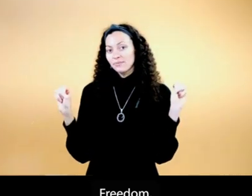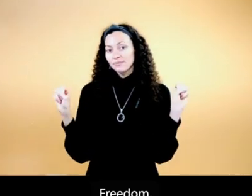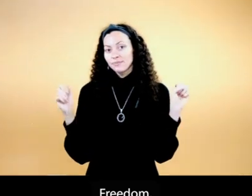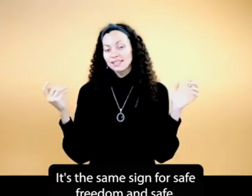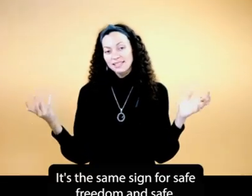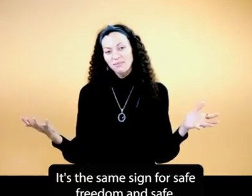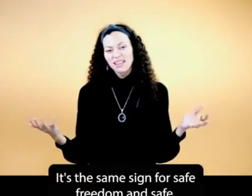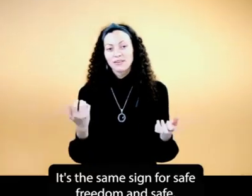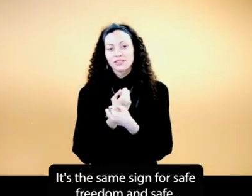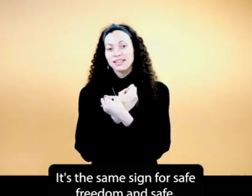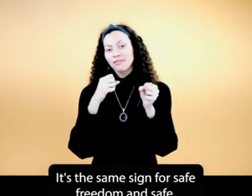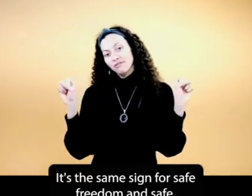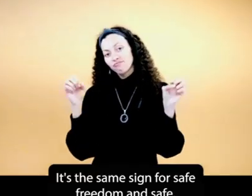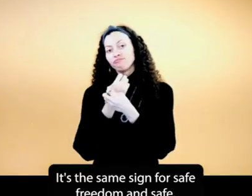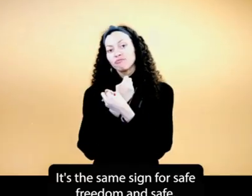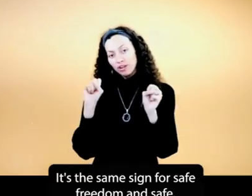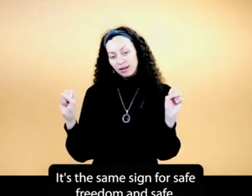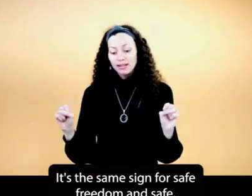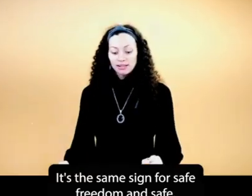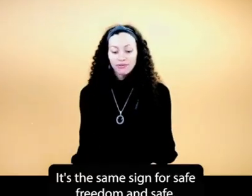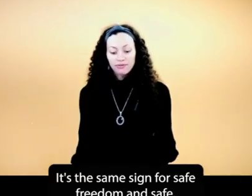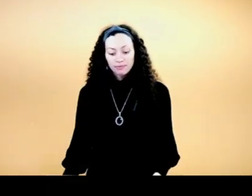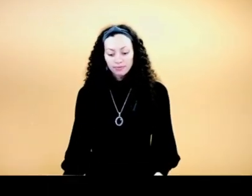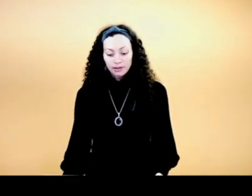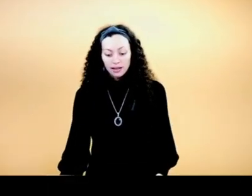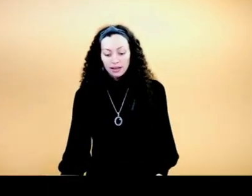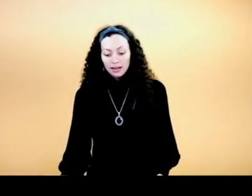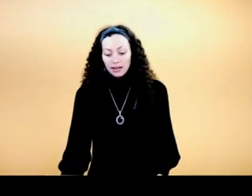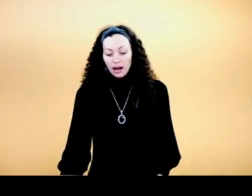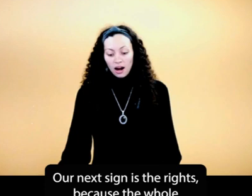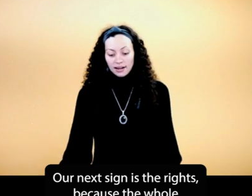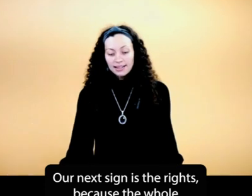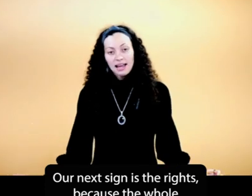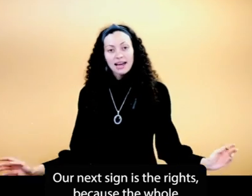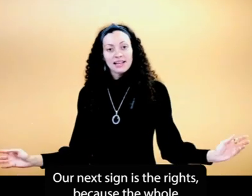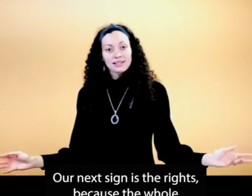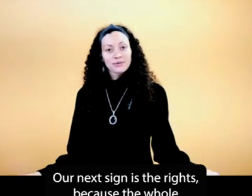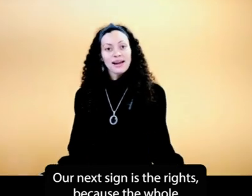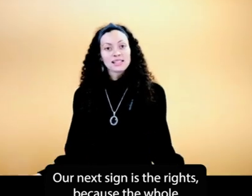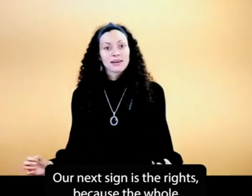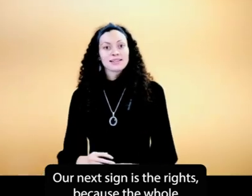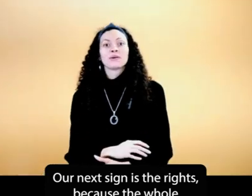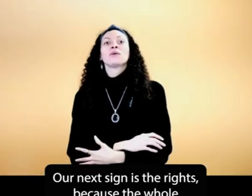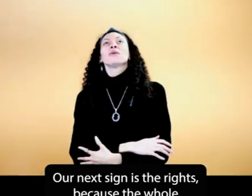Freedom. It's the same sign for safe. Freedom and safe. Our next sign is the rights, because the